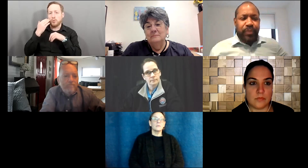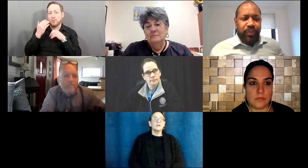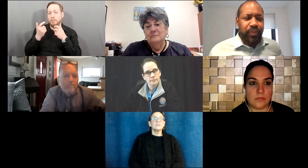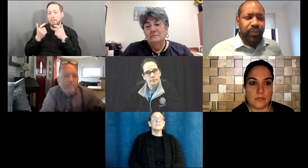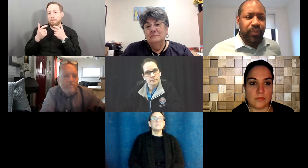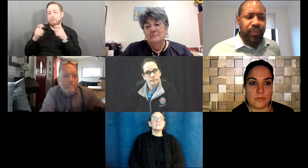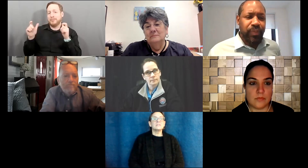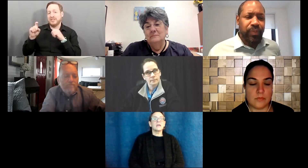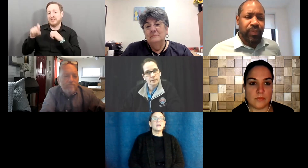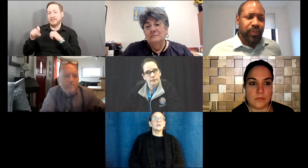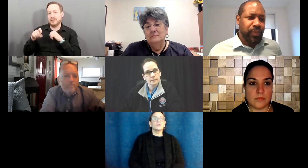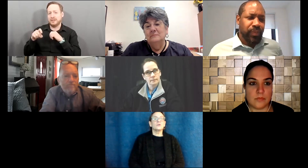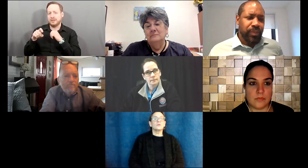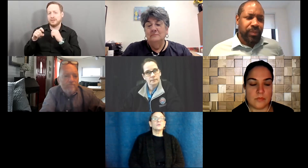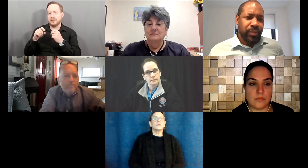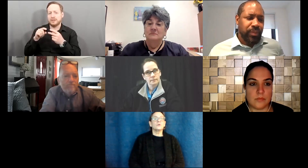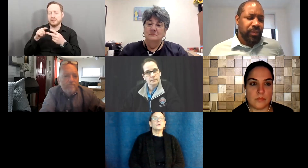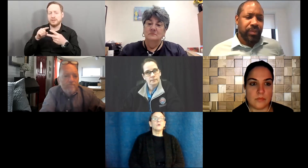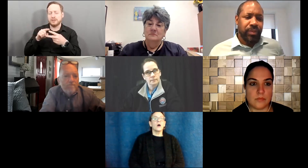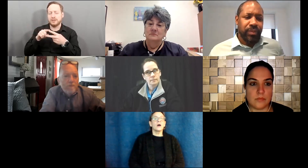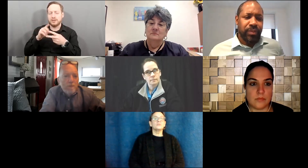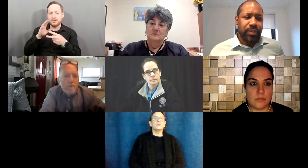Yeah. Tim is saying,